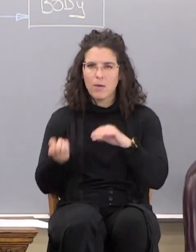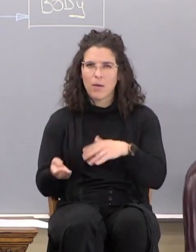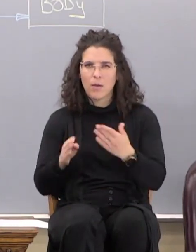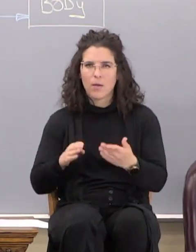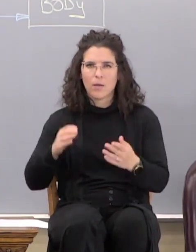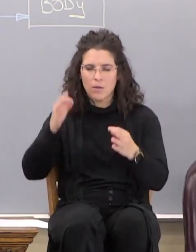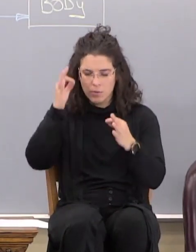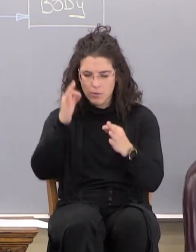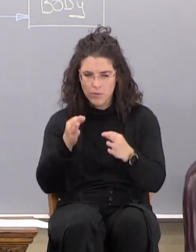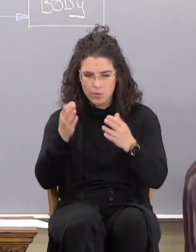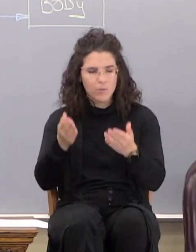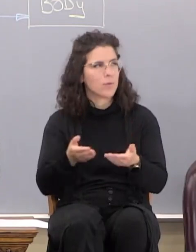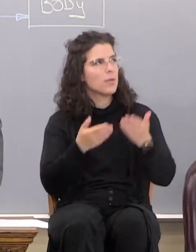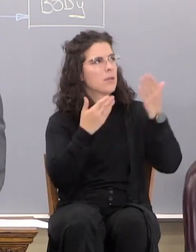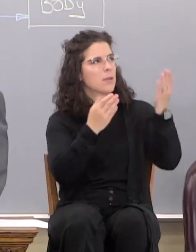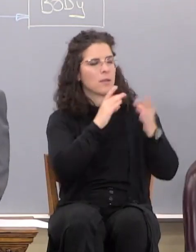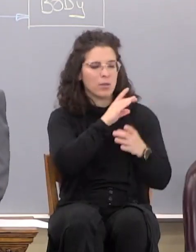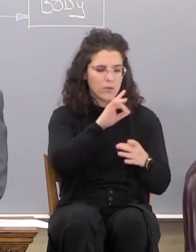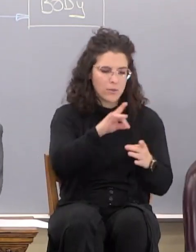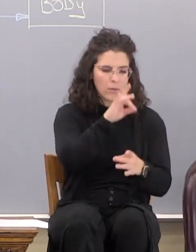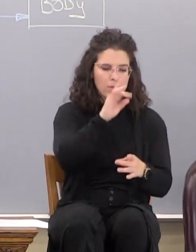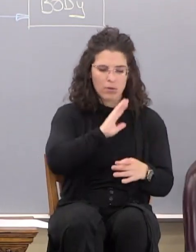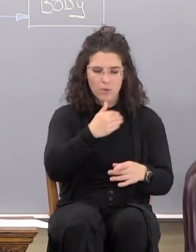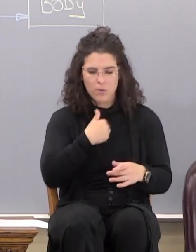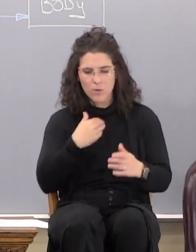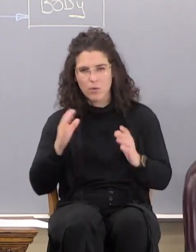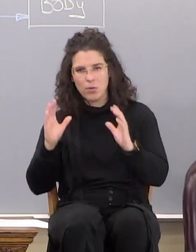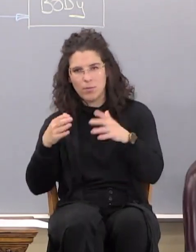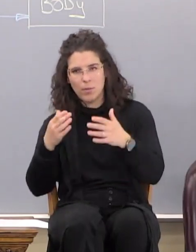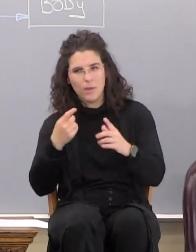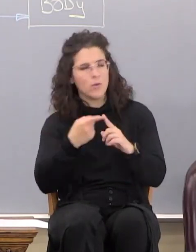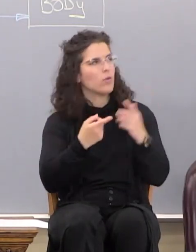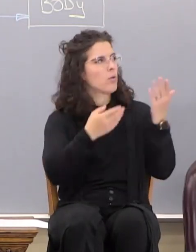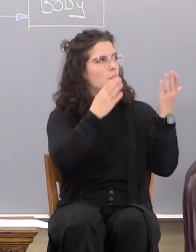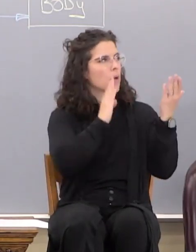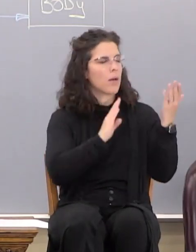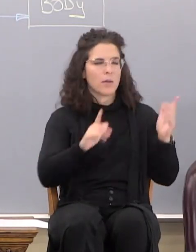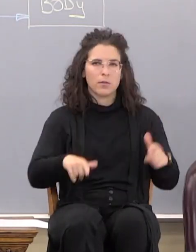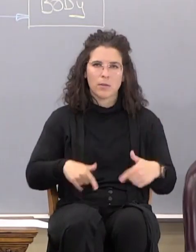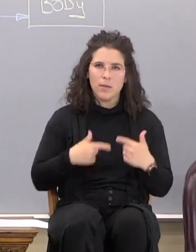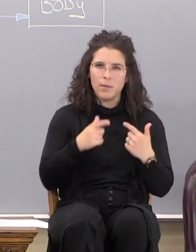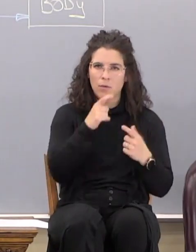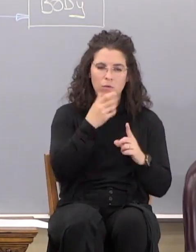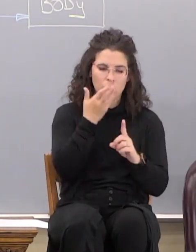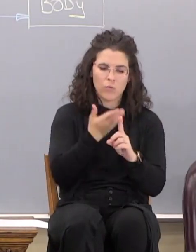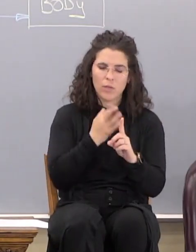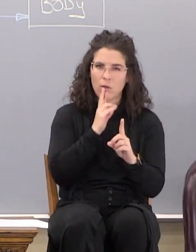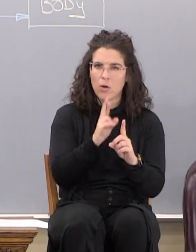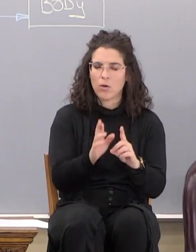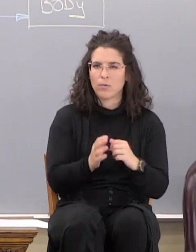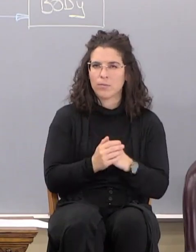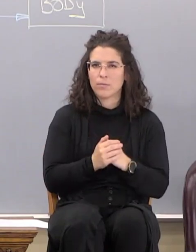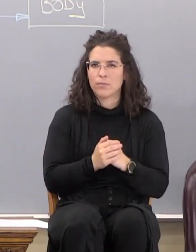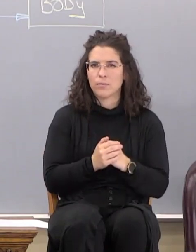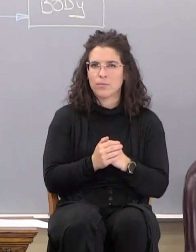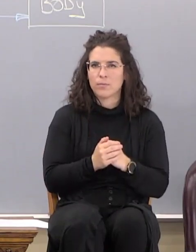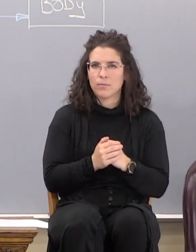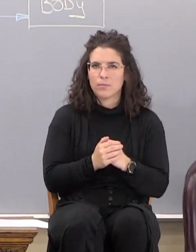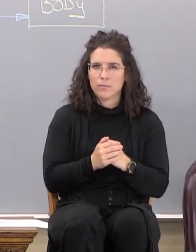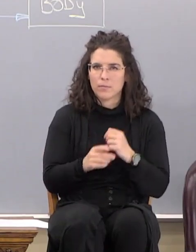present yourself, your spirit, your soul, and your body, the whole of you, to God as alive, as who you really are. As